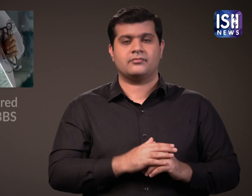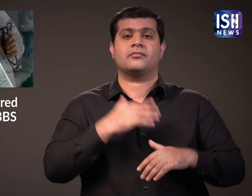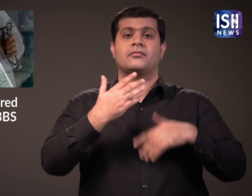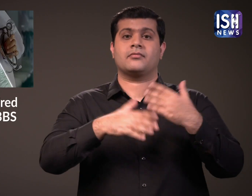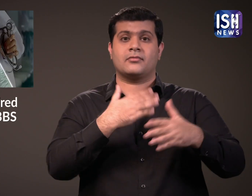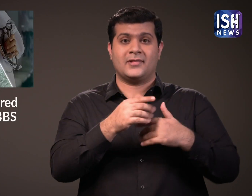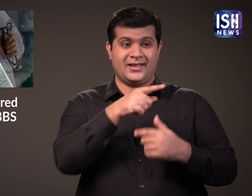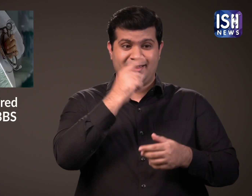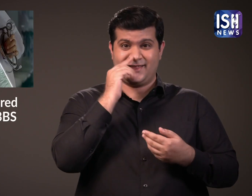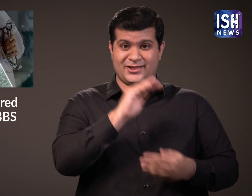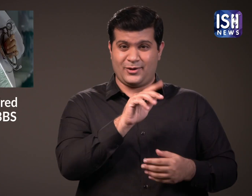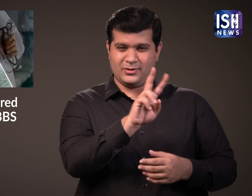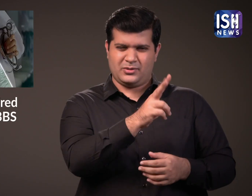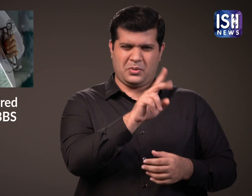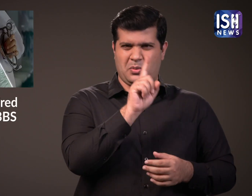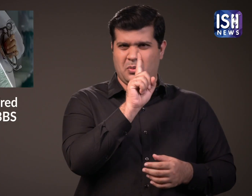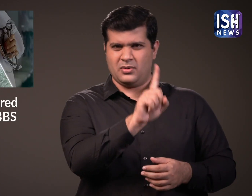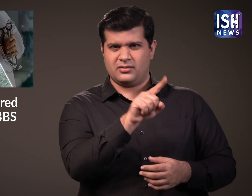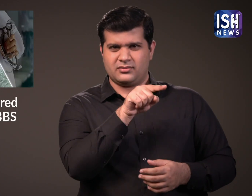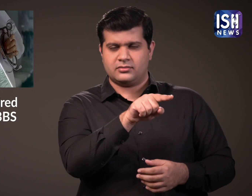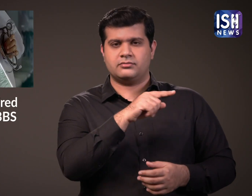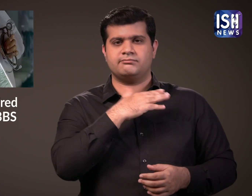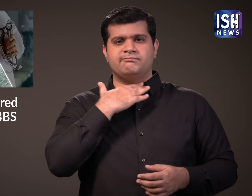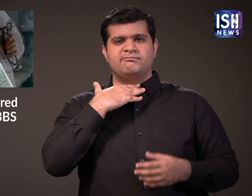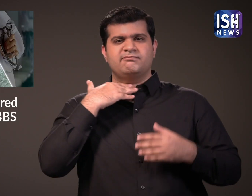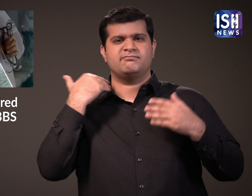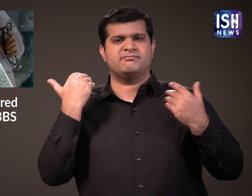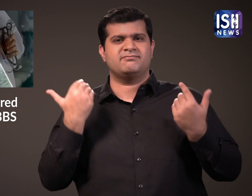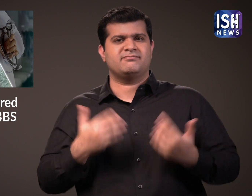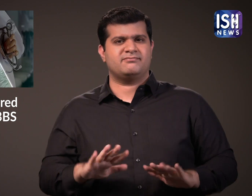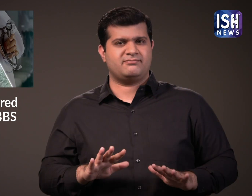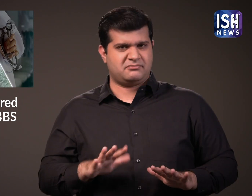One of his daughter passed away on 20th November.